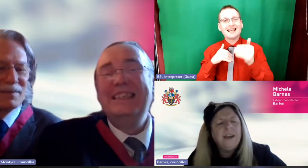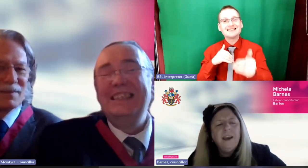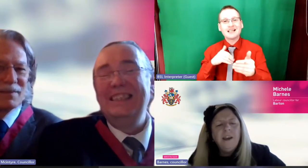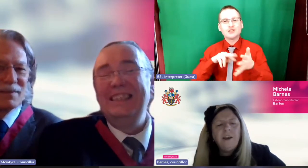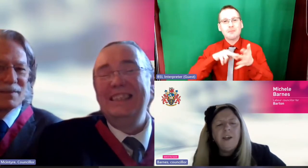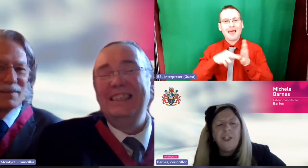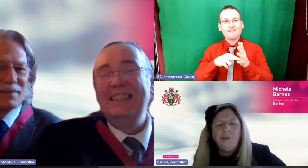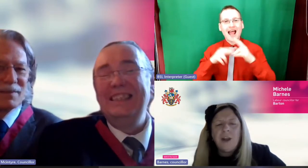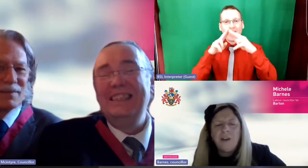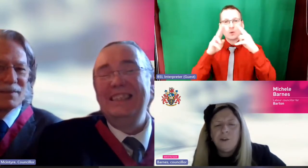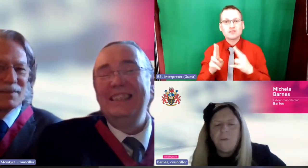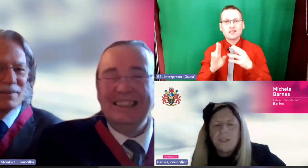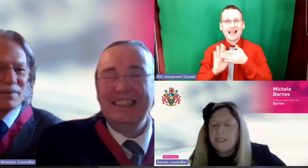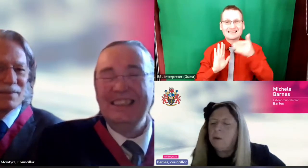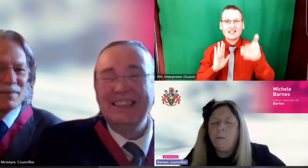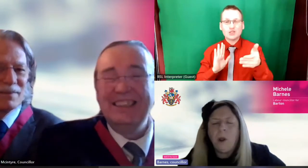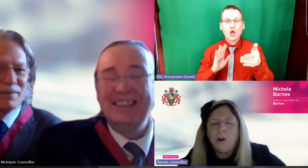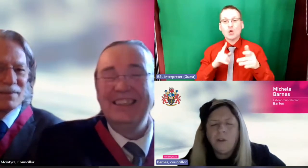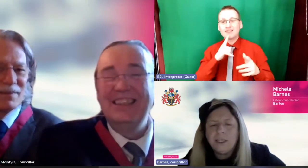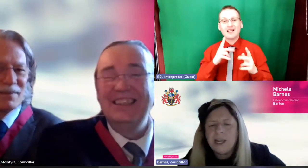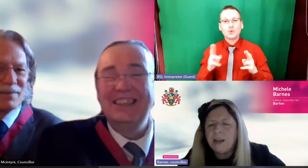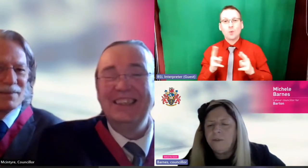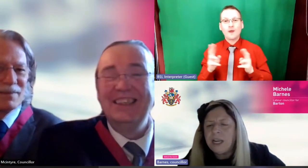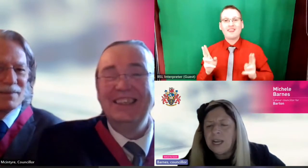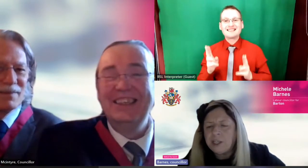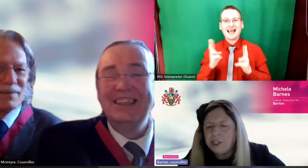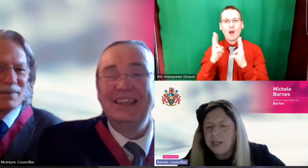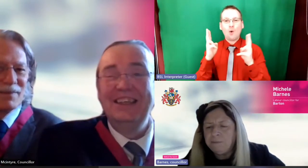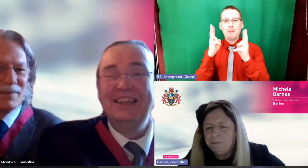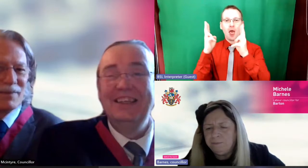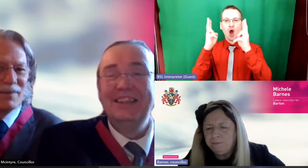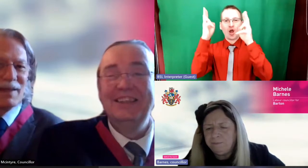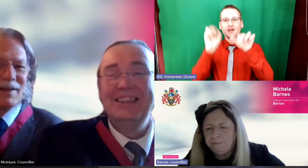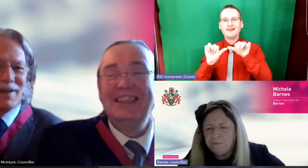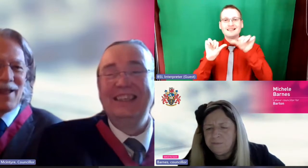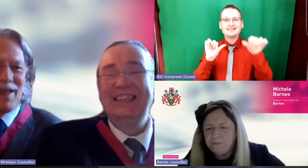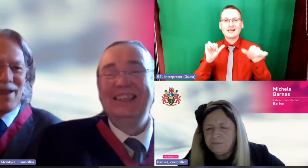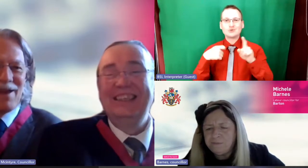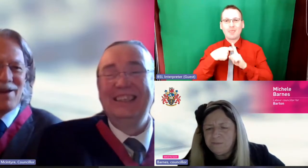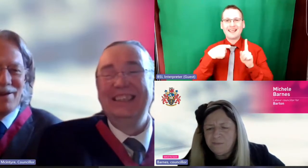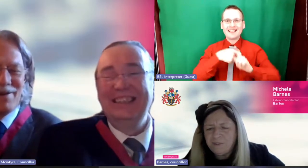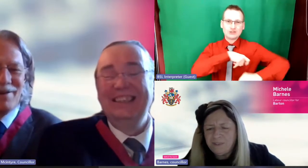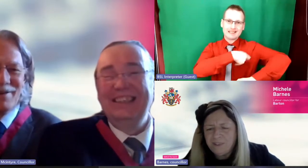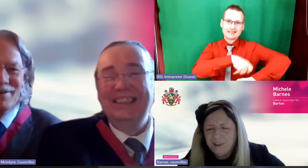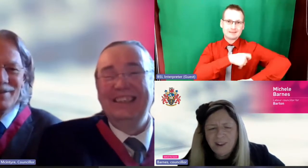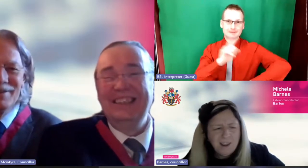properties, because you could end up with a tower block on the side of your kitchen.